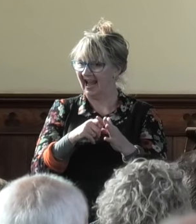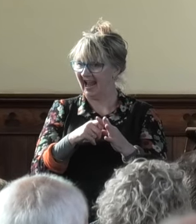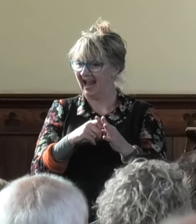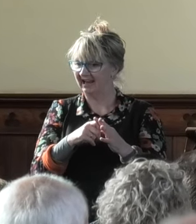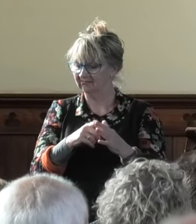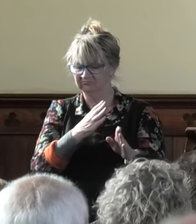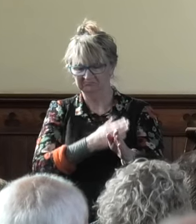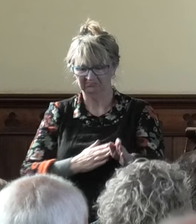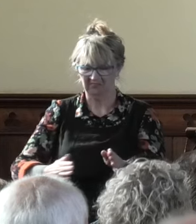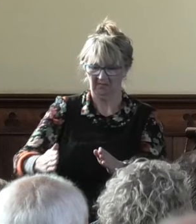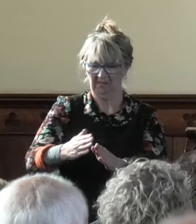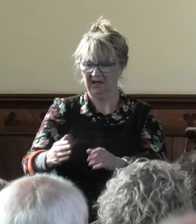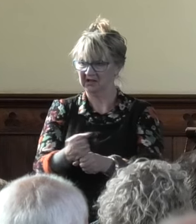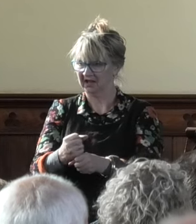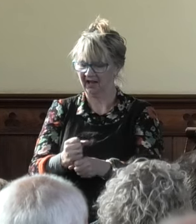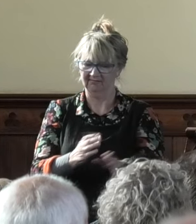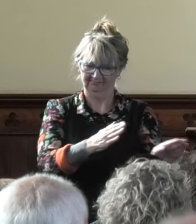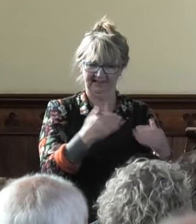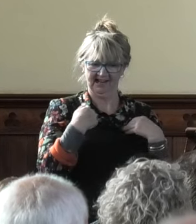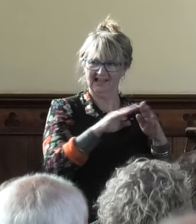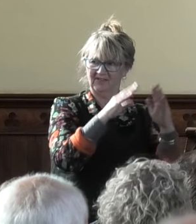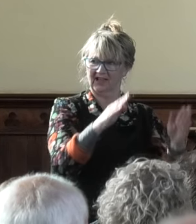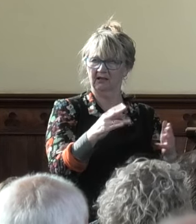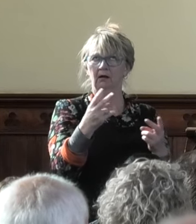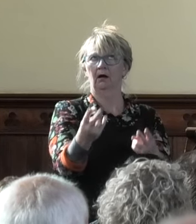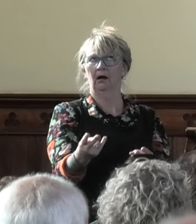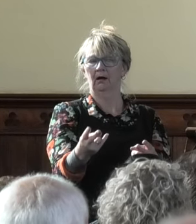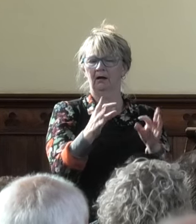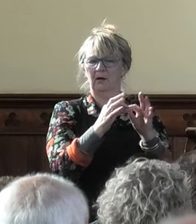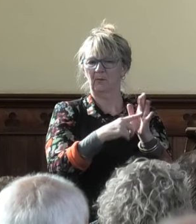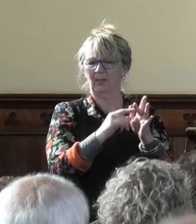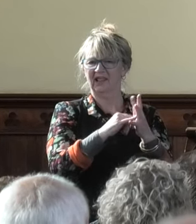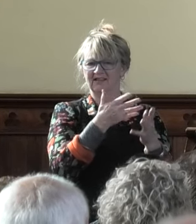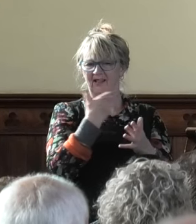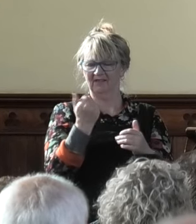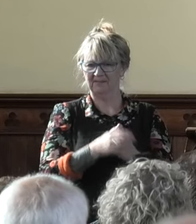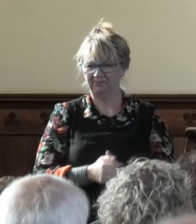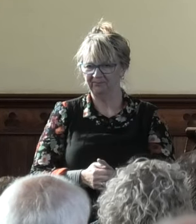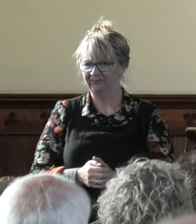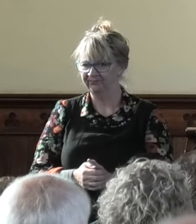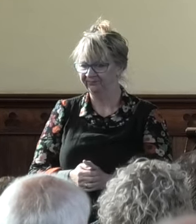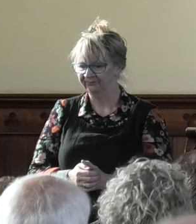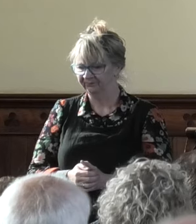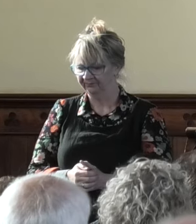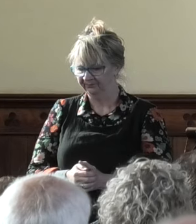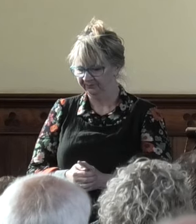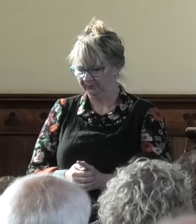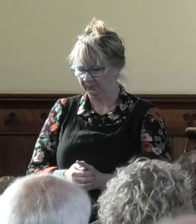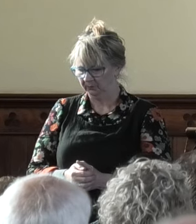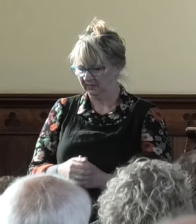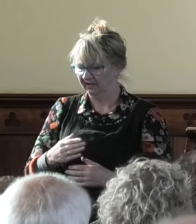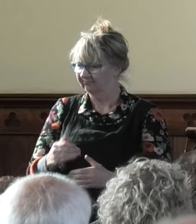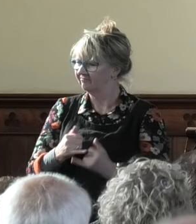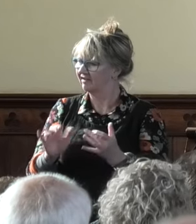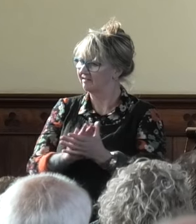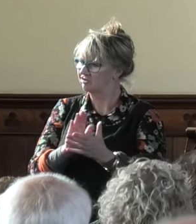driveway and move into the house for a few days of in-house luxury. Now even more, Alice is deeply grateful for the time they